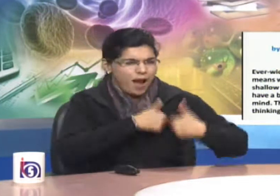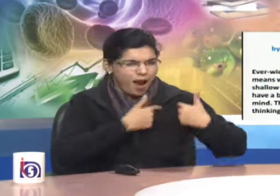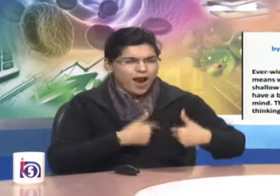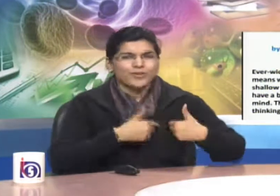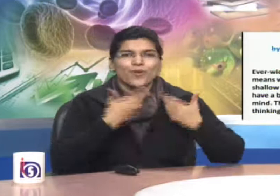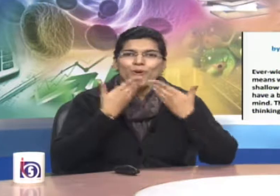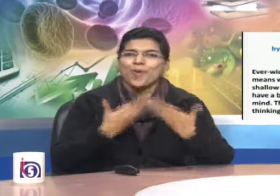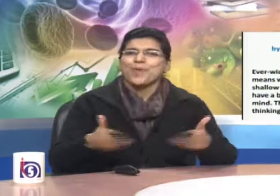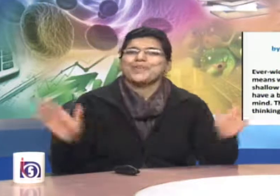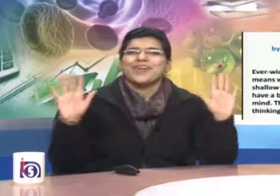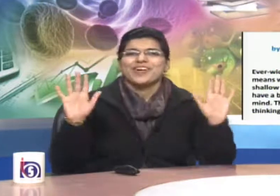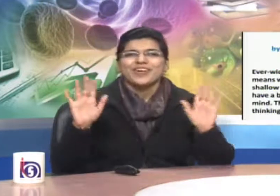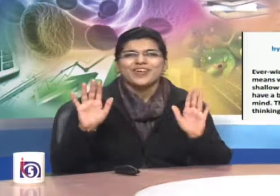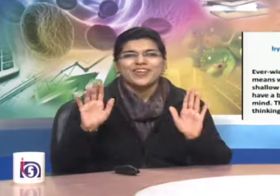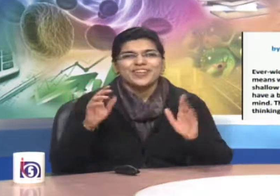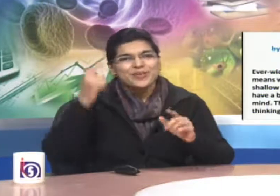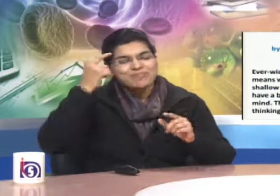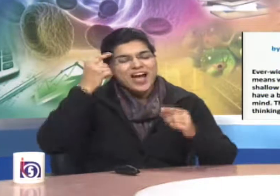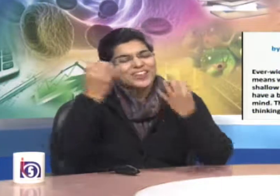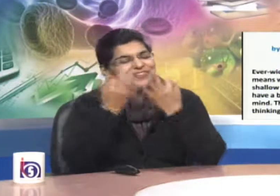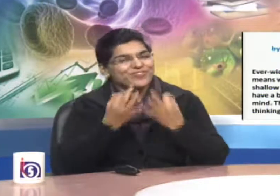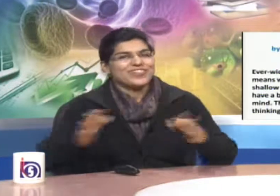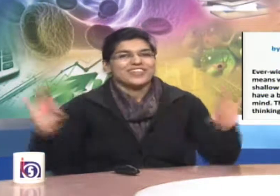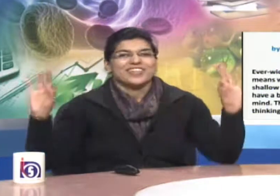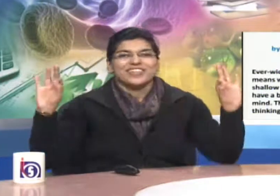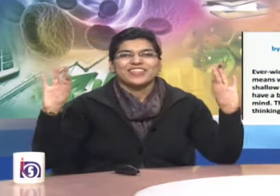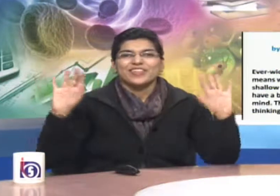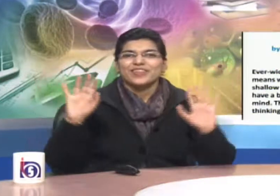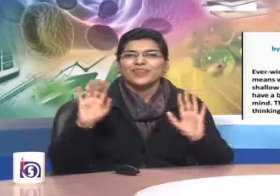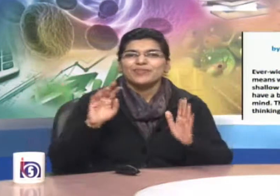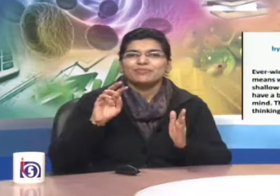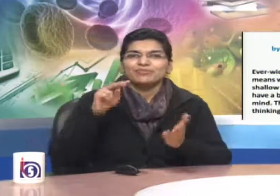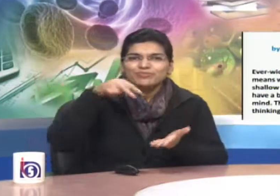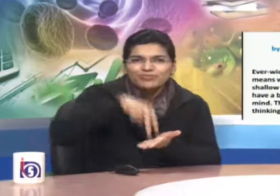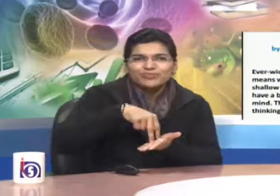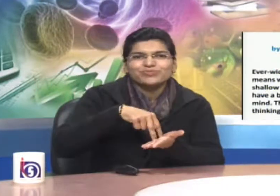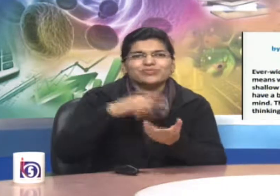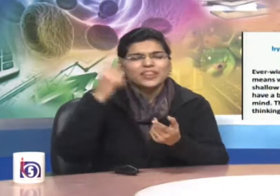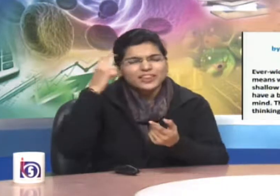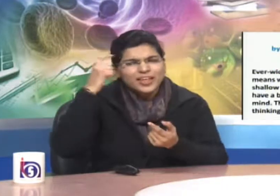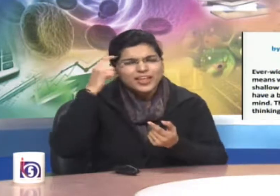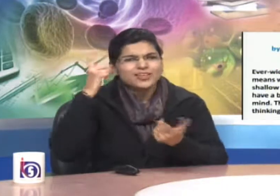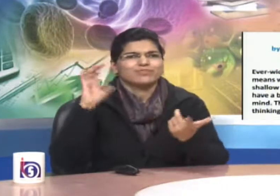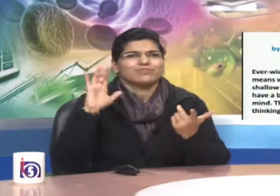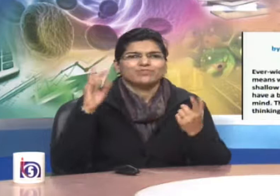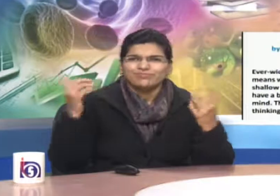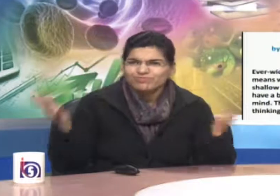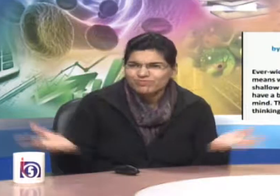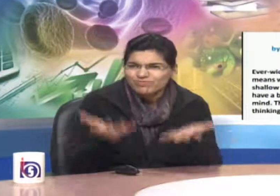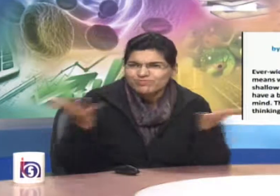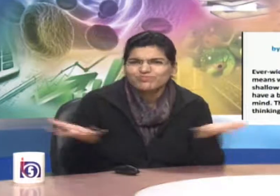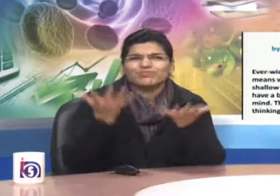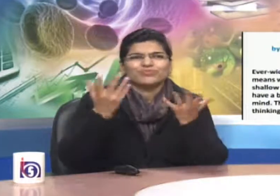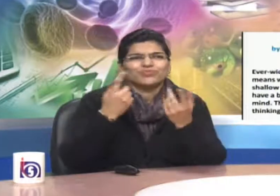Our hearts should be open and our minds should be open, and we should enrich